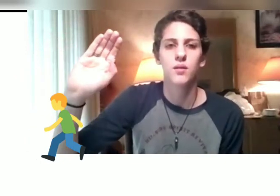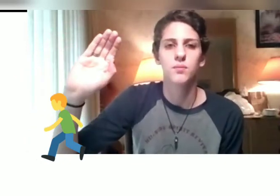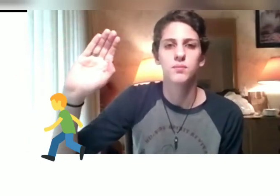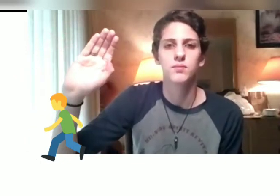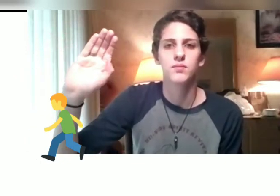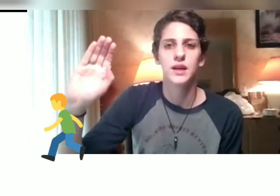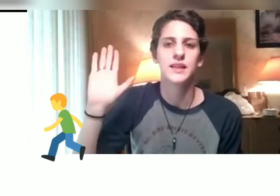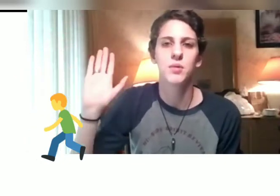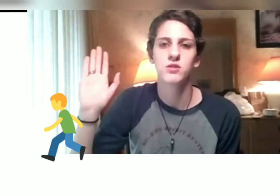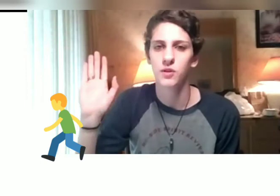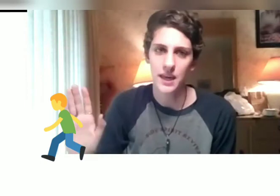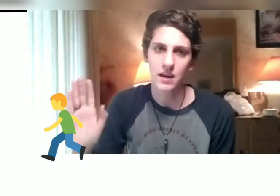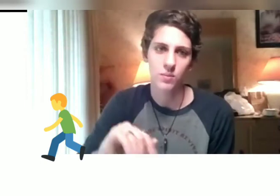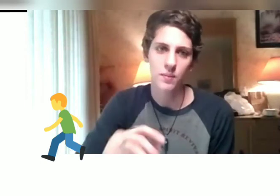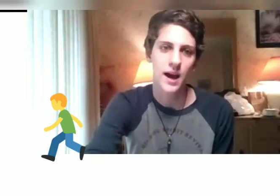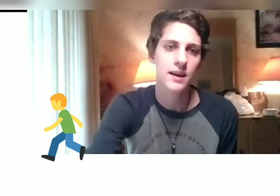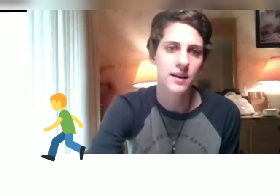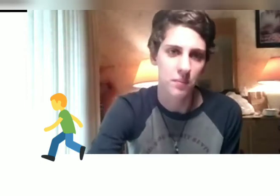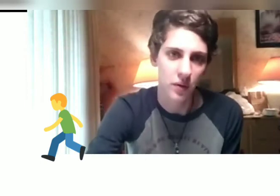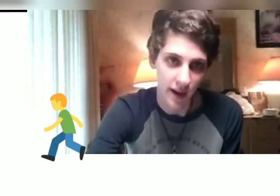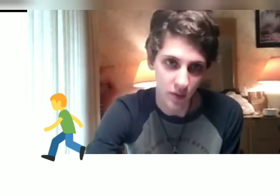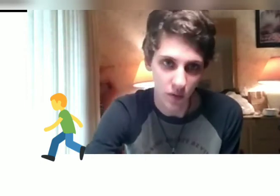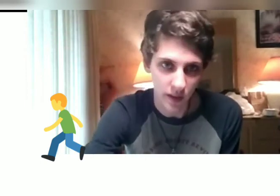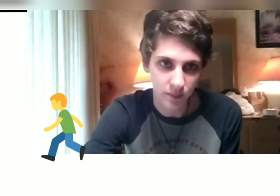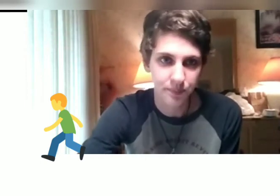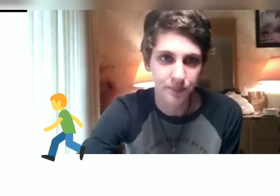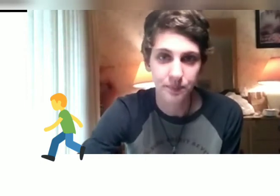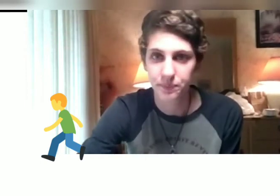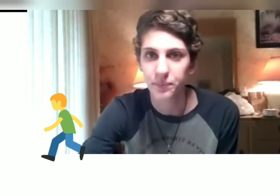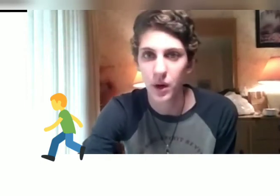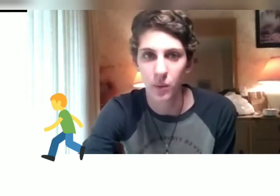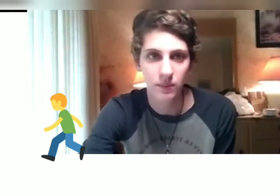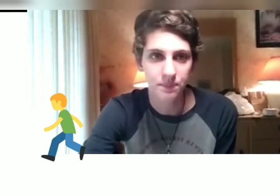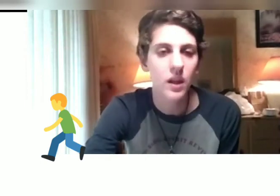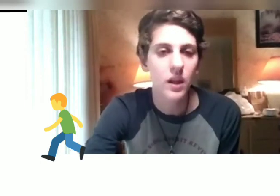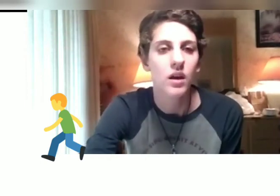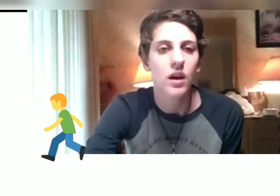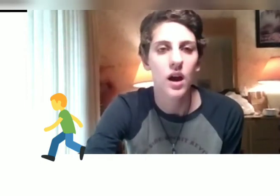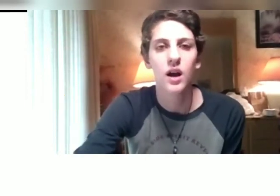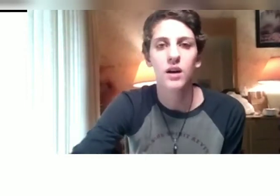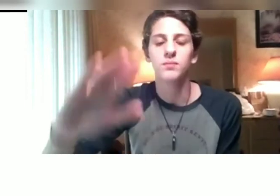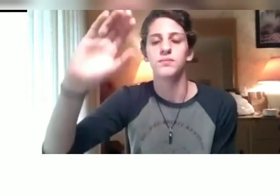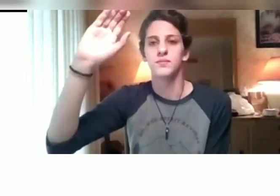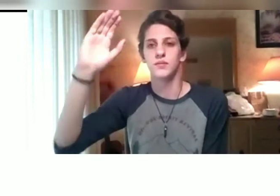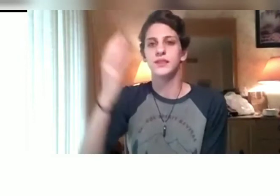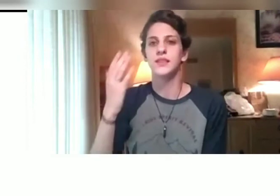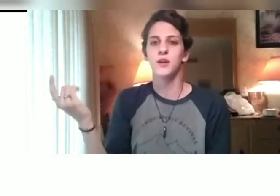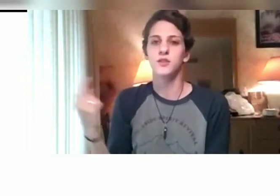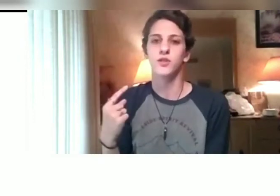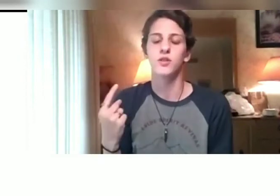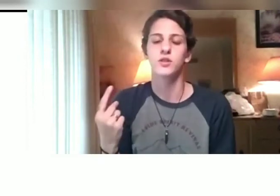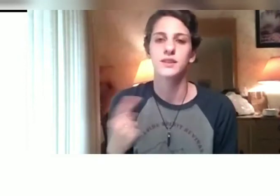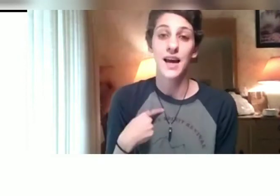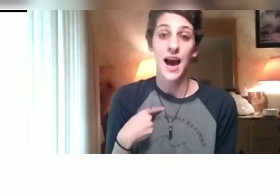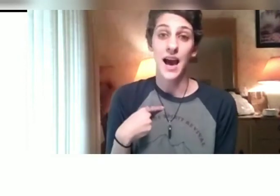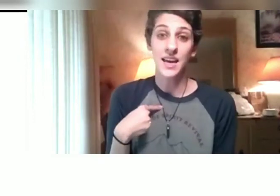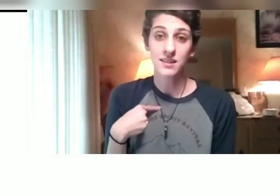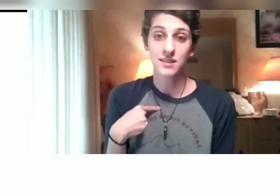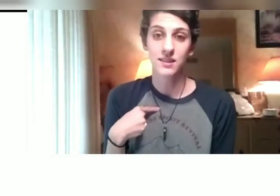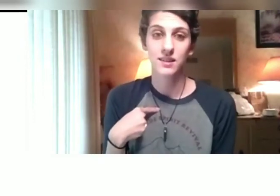The same goes for me or my, and I'm going out of order here. Oh well. The same goes for, so